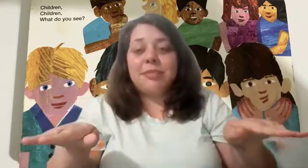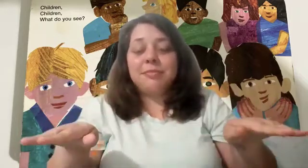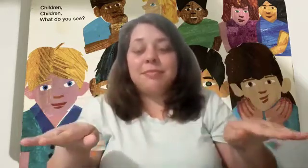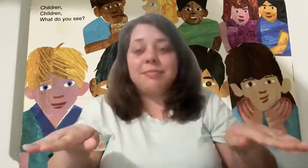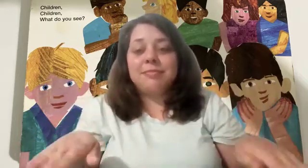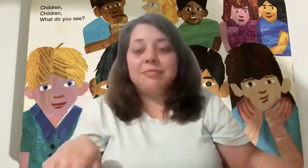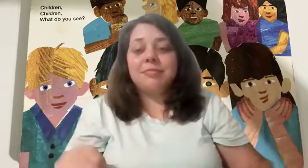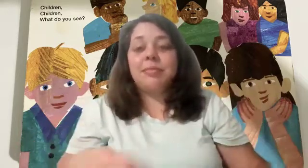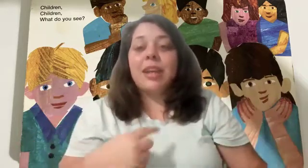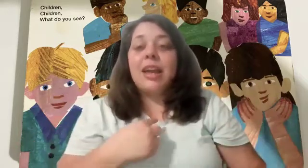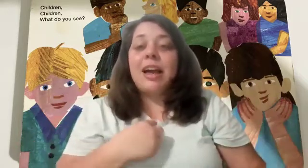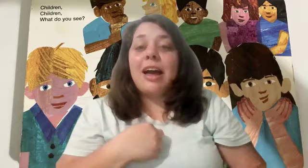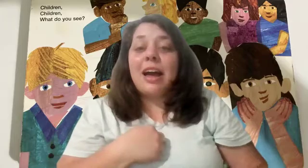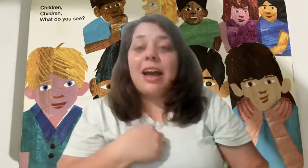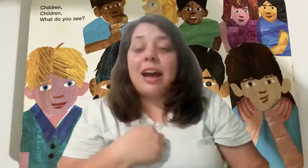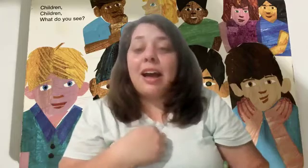Children.